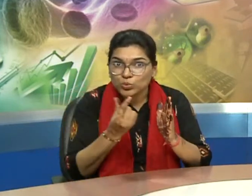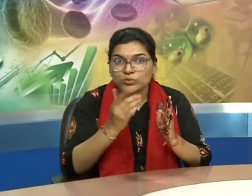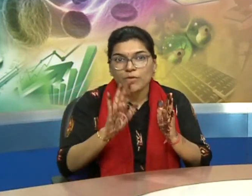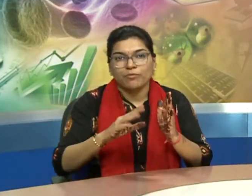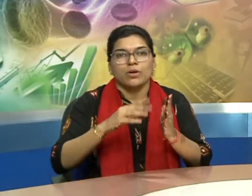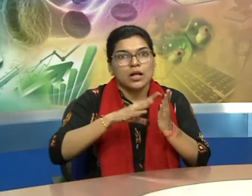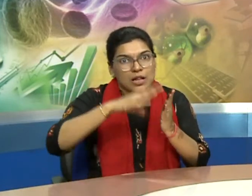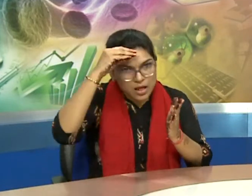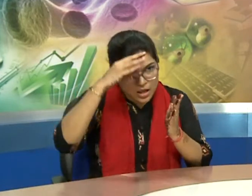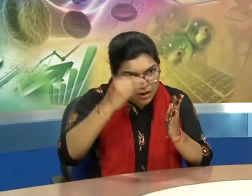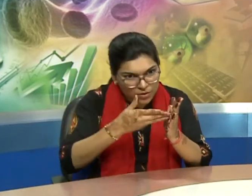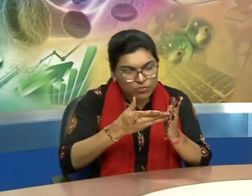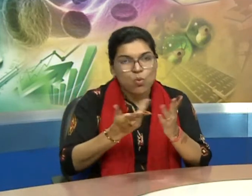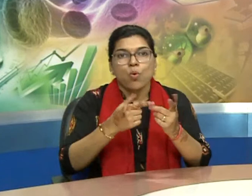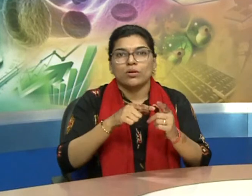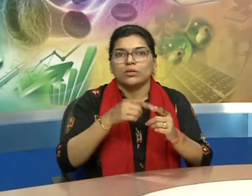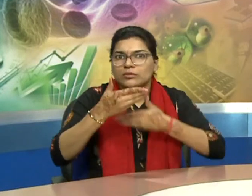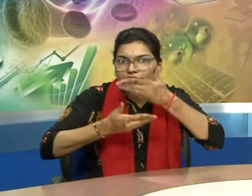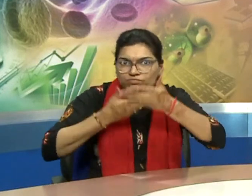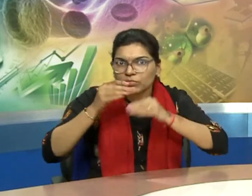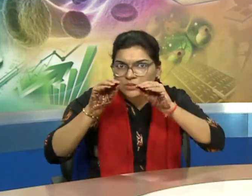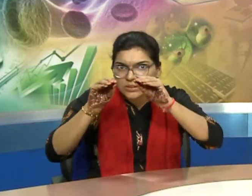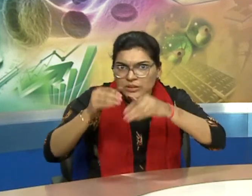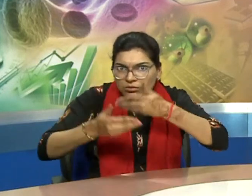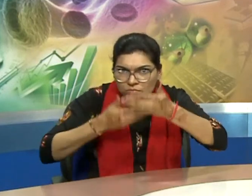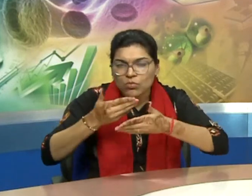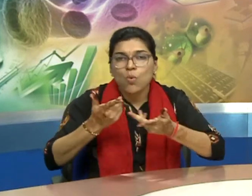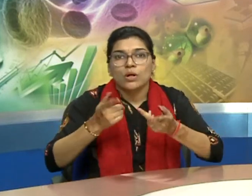research, and publication, etc.